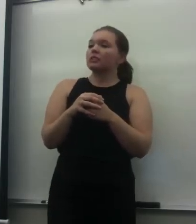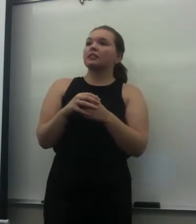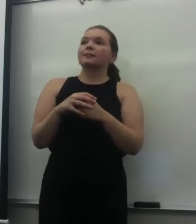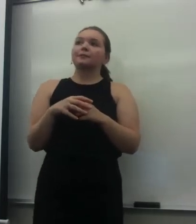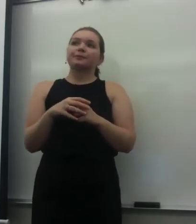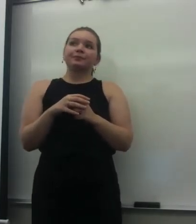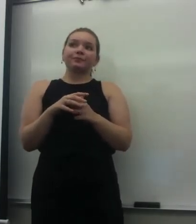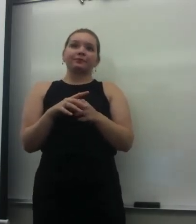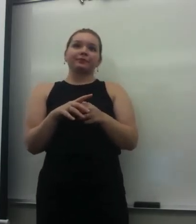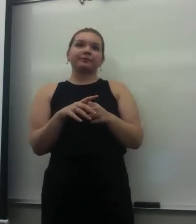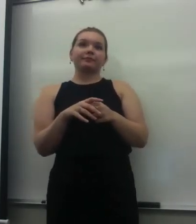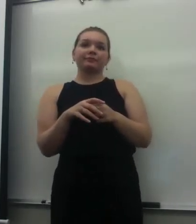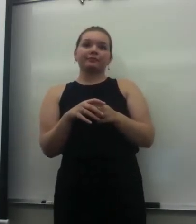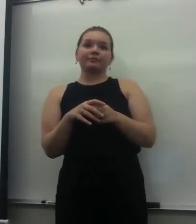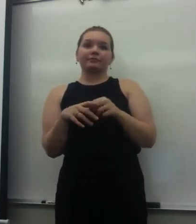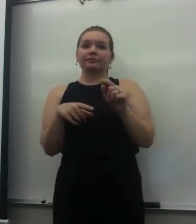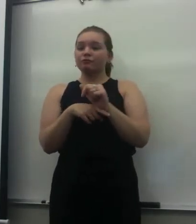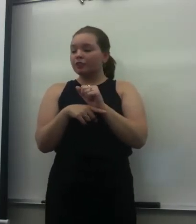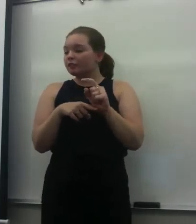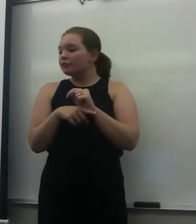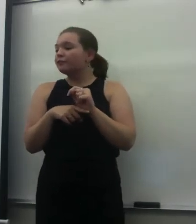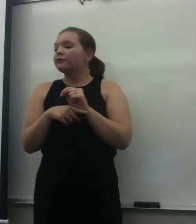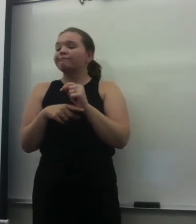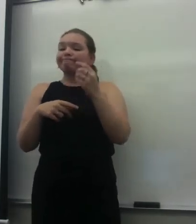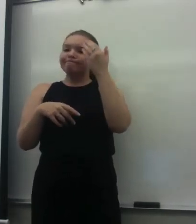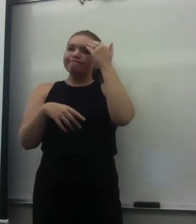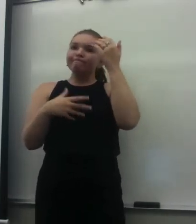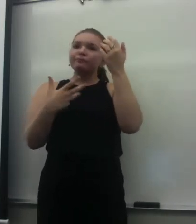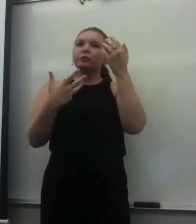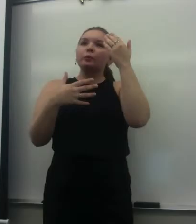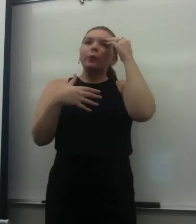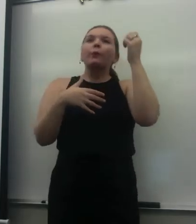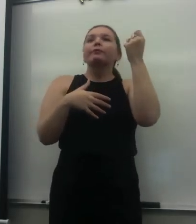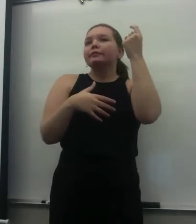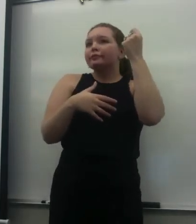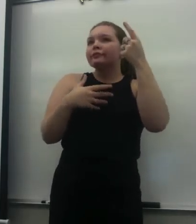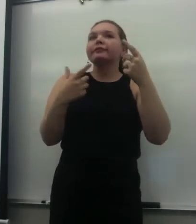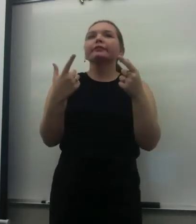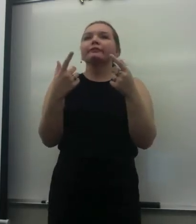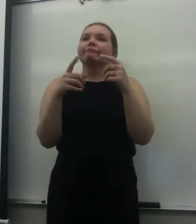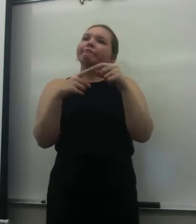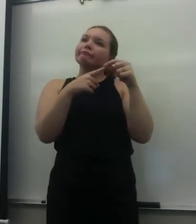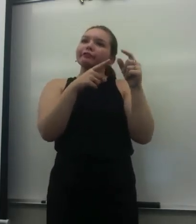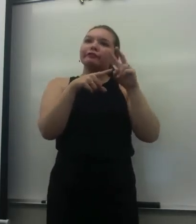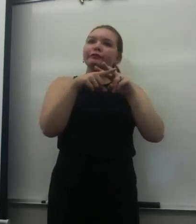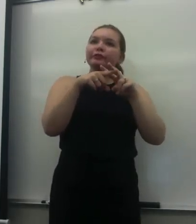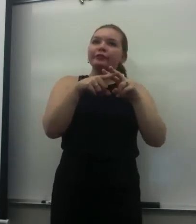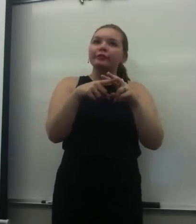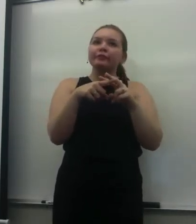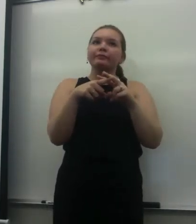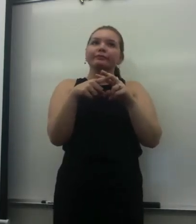necessary training to understand and use special vocabulary associated with legal